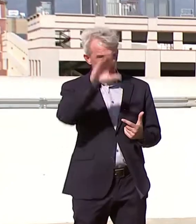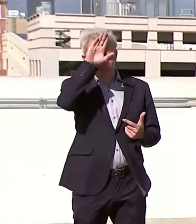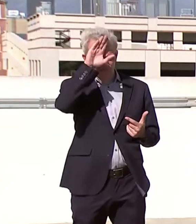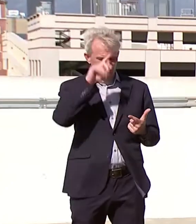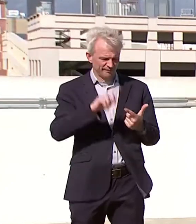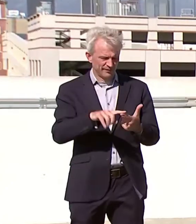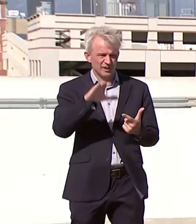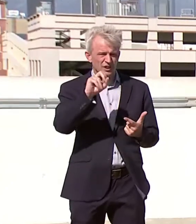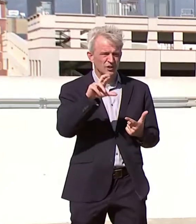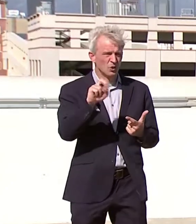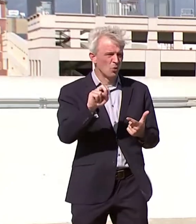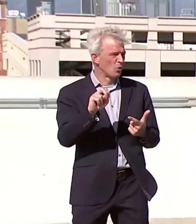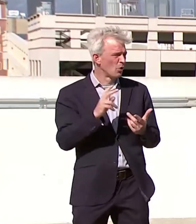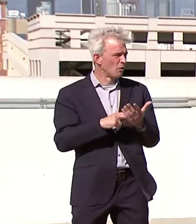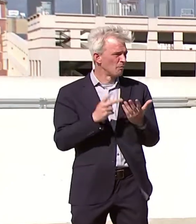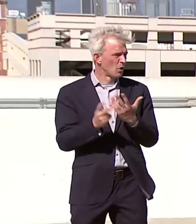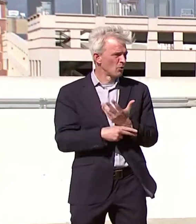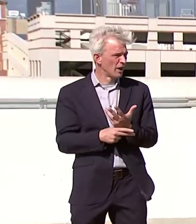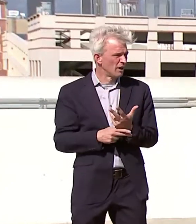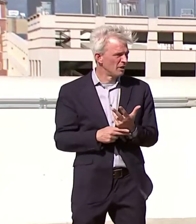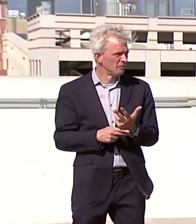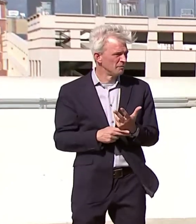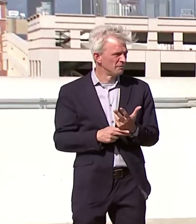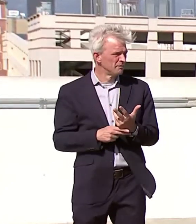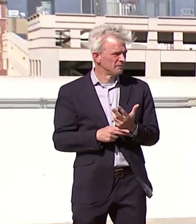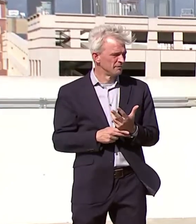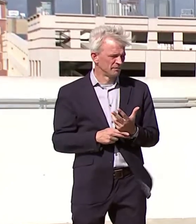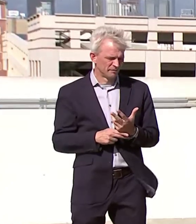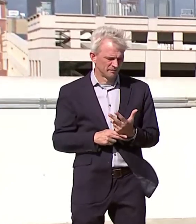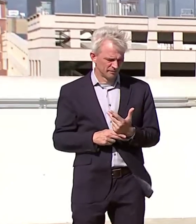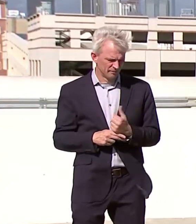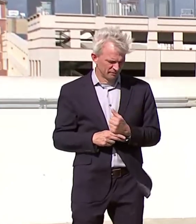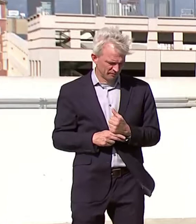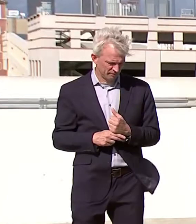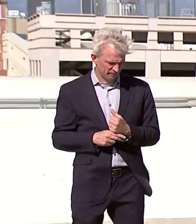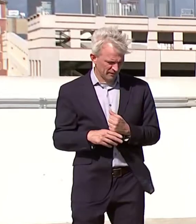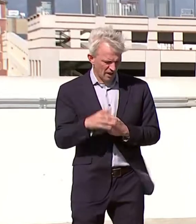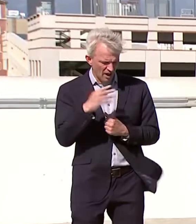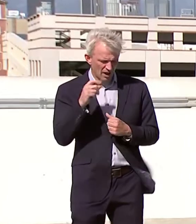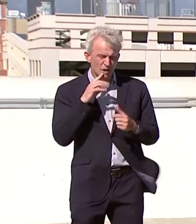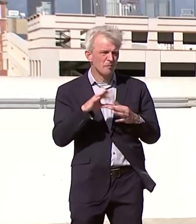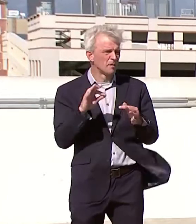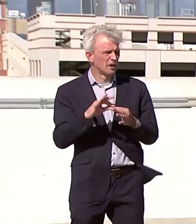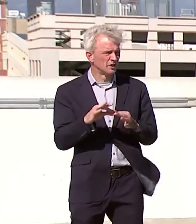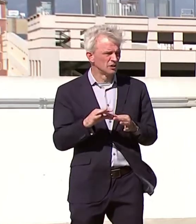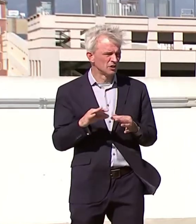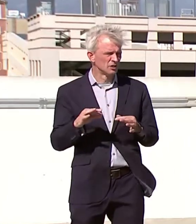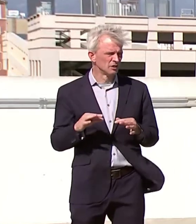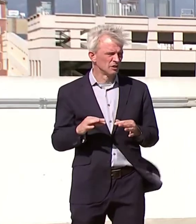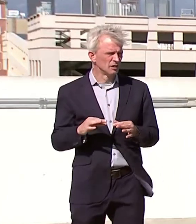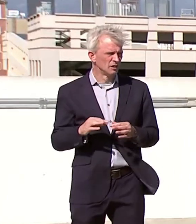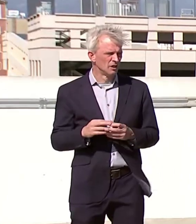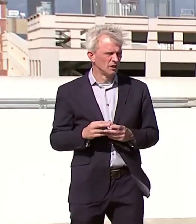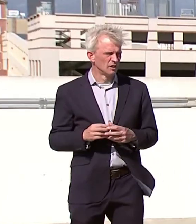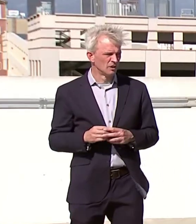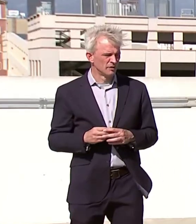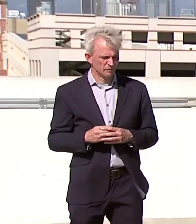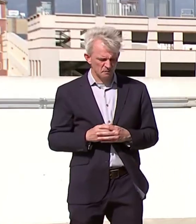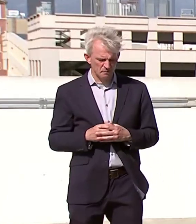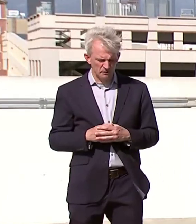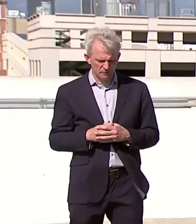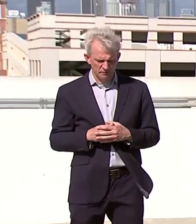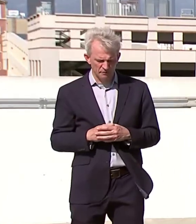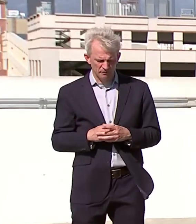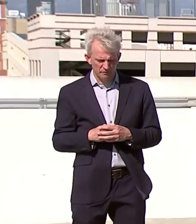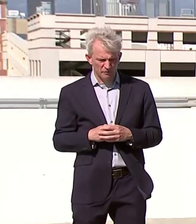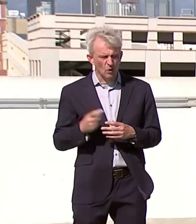huge part of this that's so important to us. And just mention, you know, we all have seen how far we've been coming in our